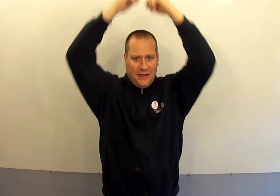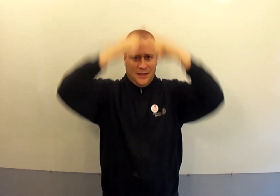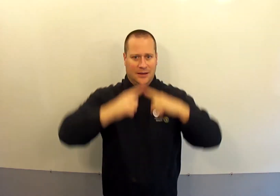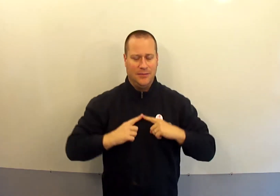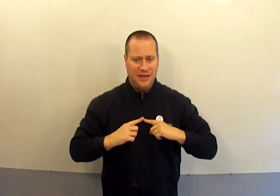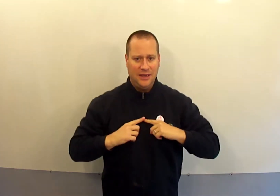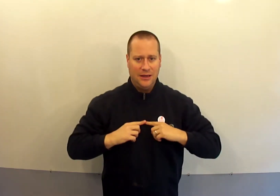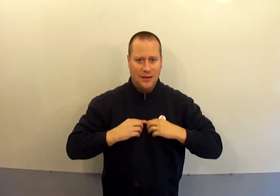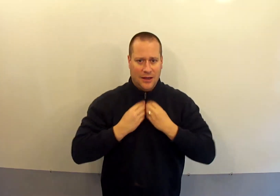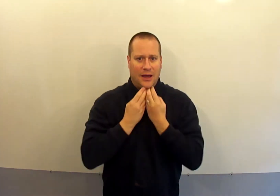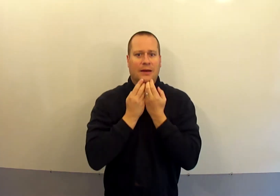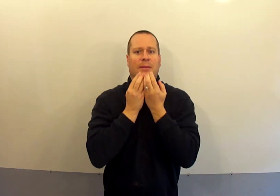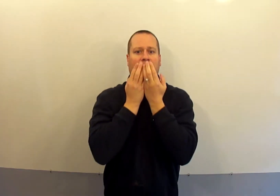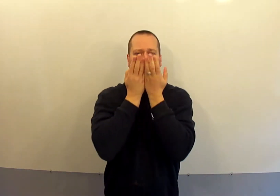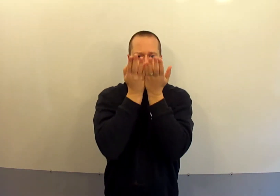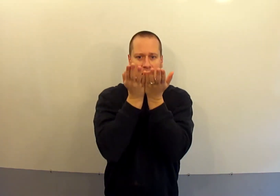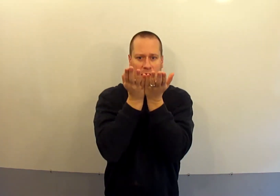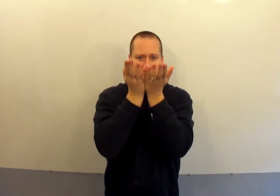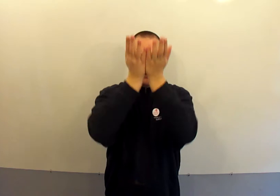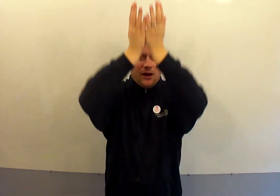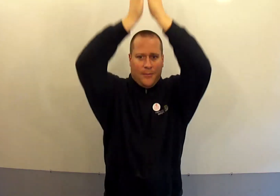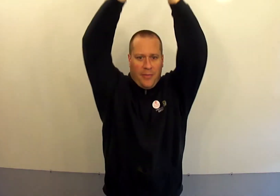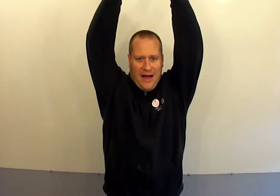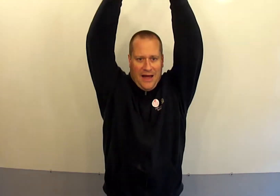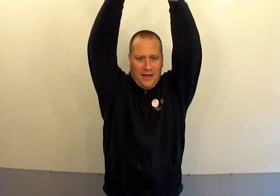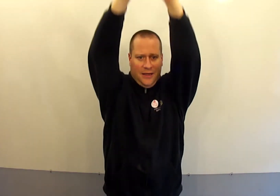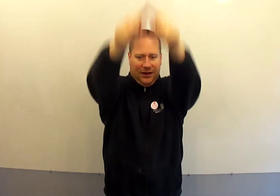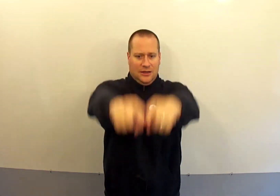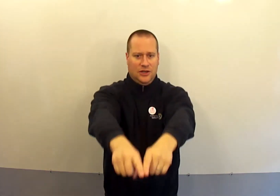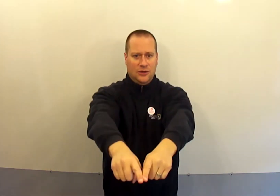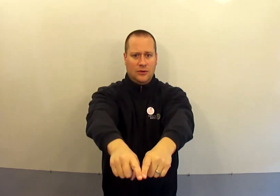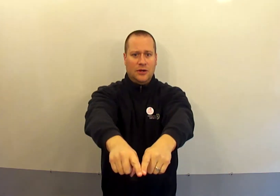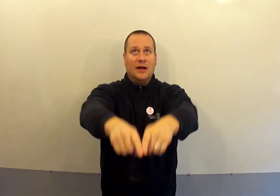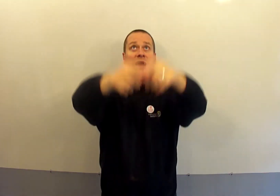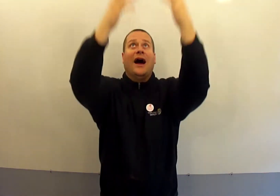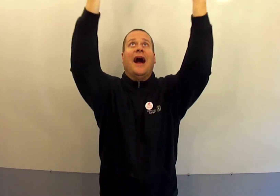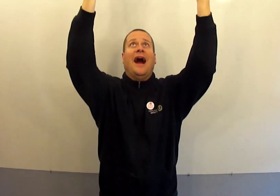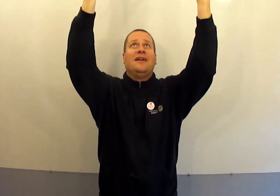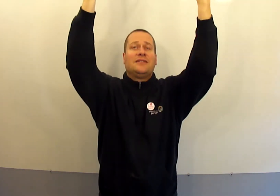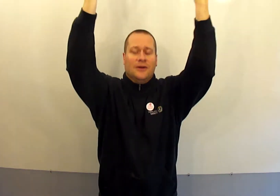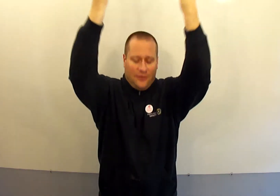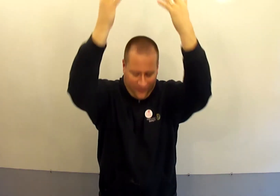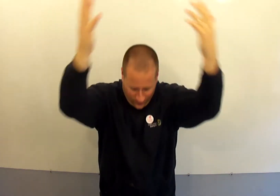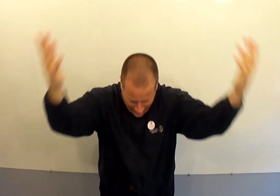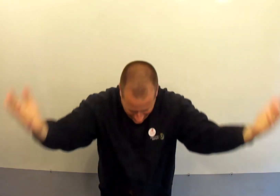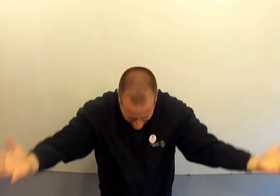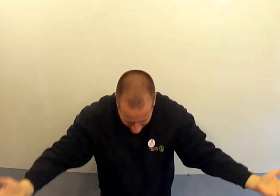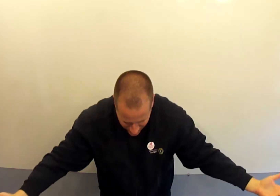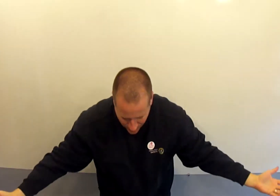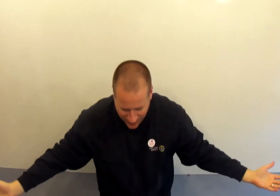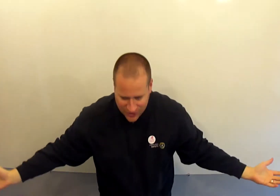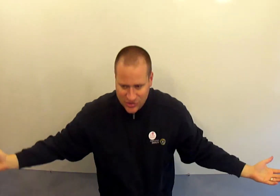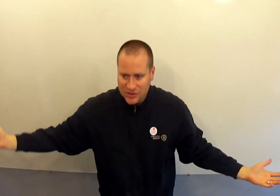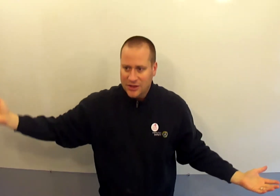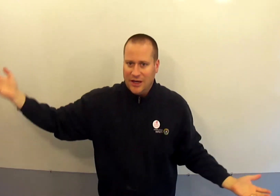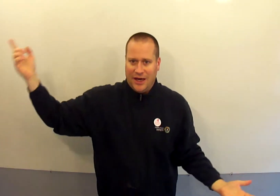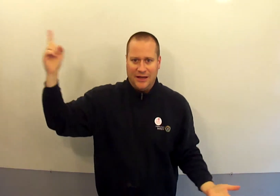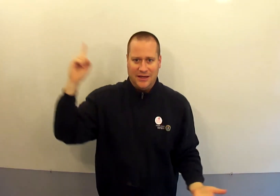in me, and my words abide in you, ask for whatever you wish, and